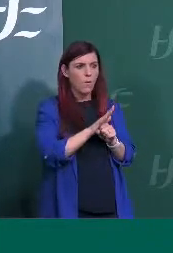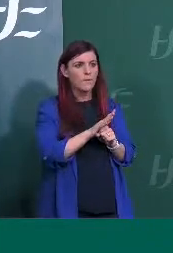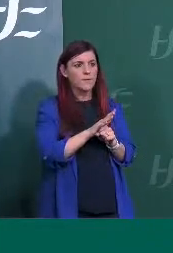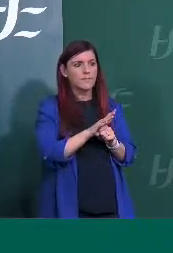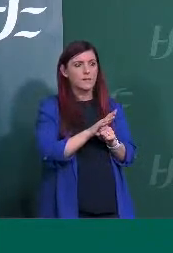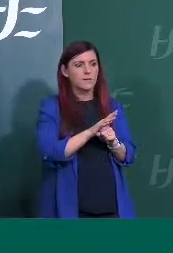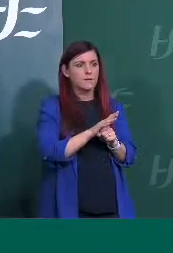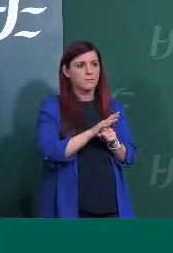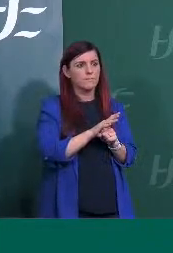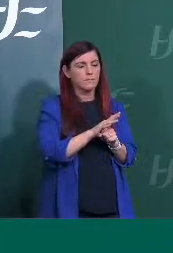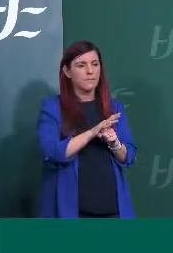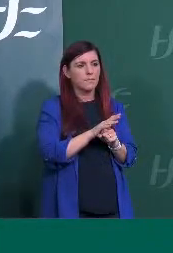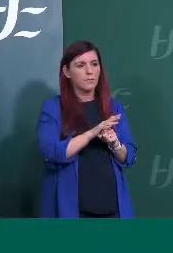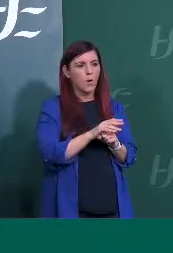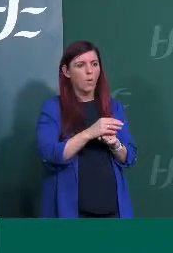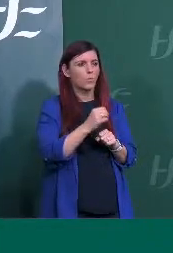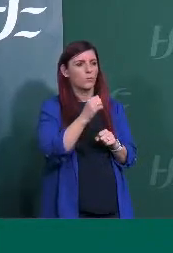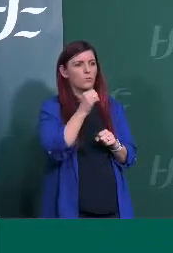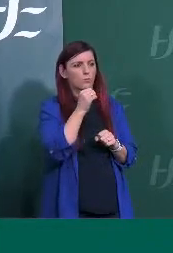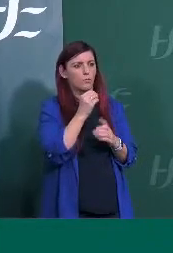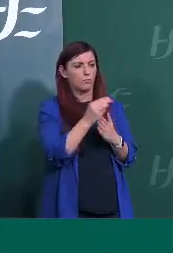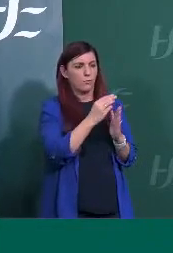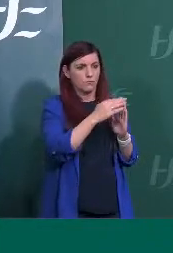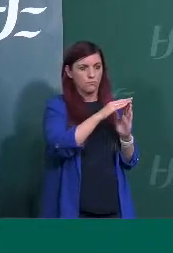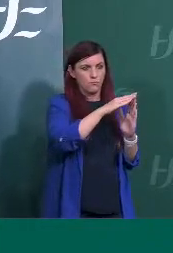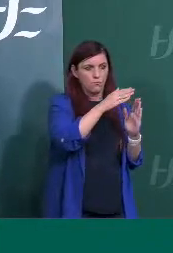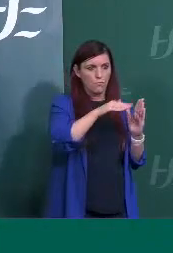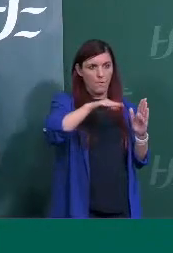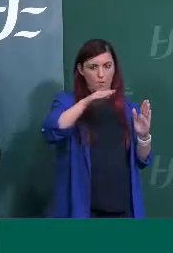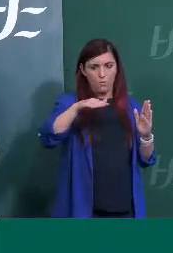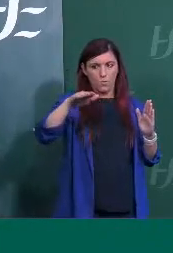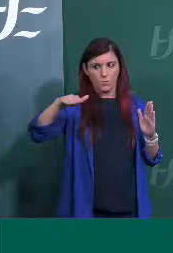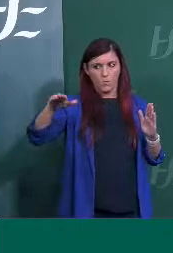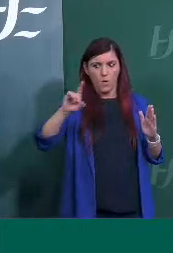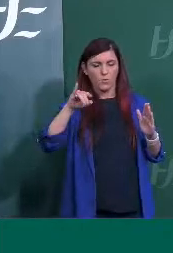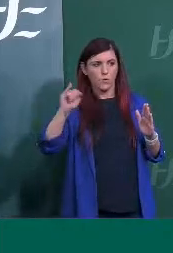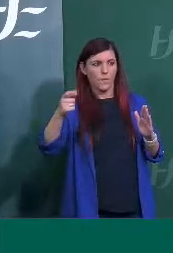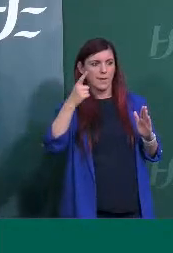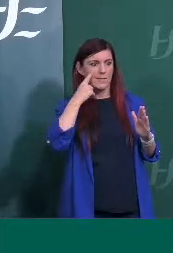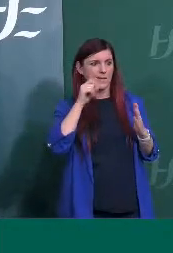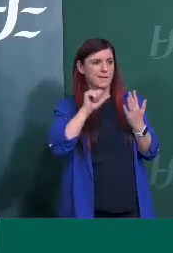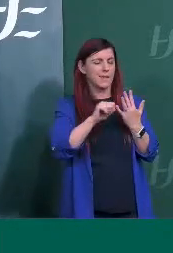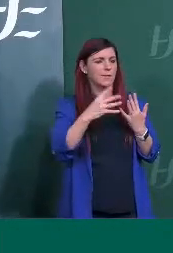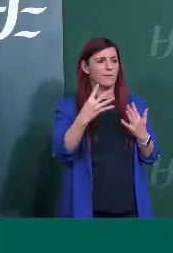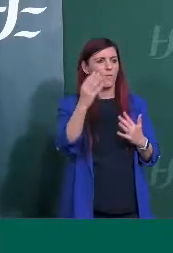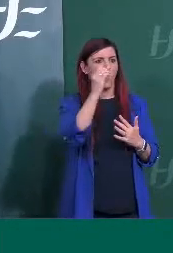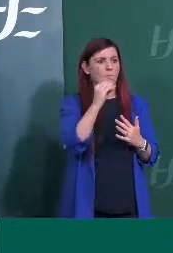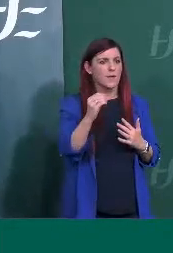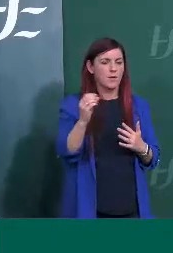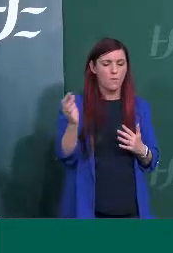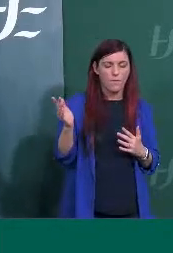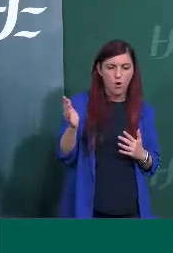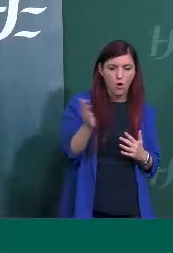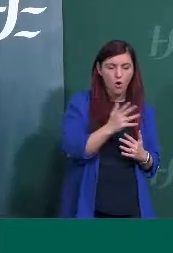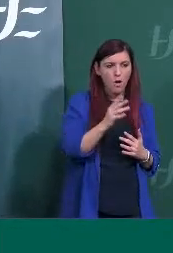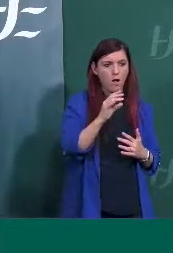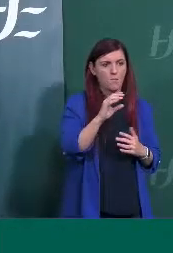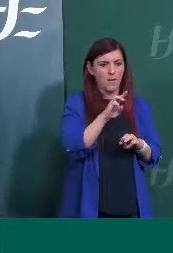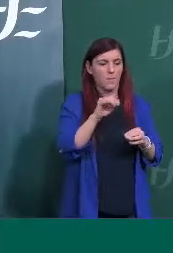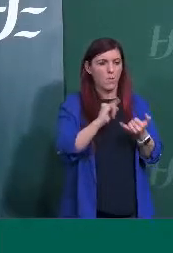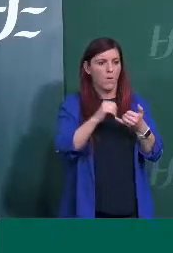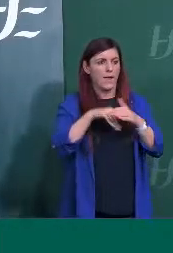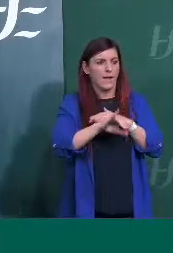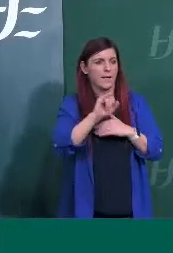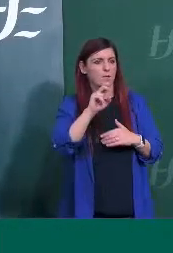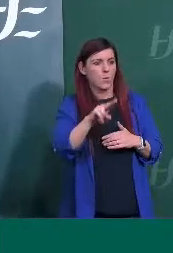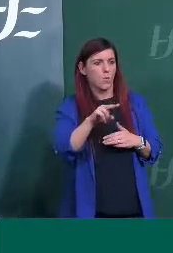care units in Ireland from the 1st of April right through to the end of October. And you can see that 64% of all ICU admissions occurred in